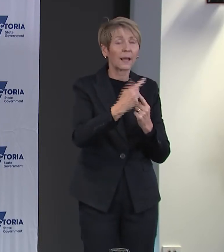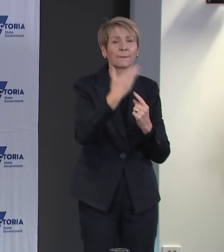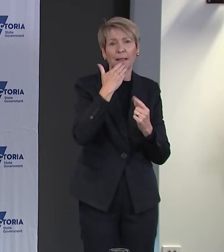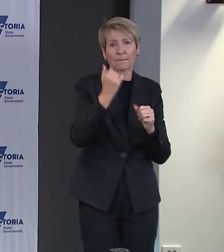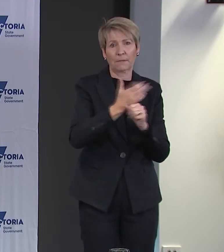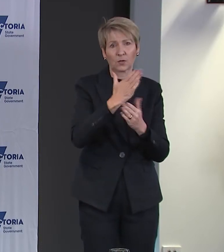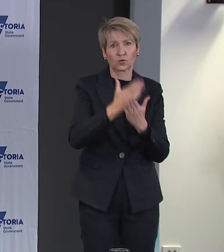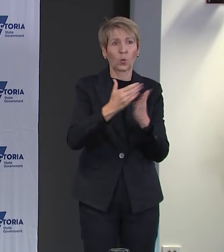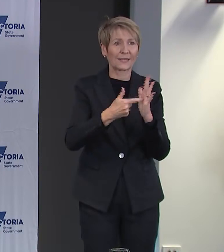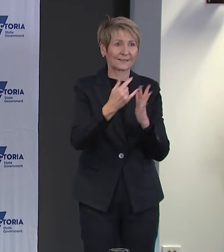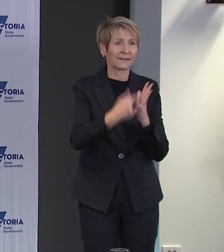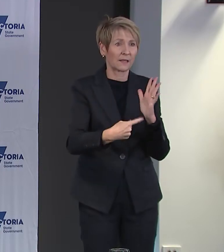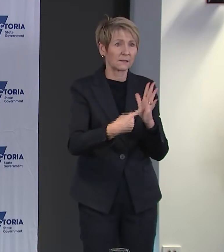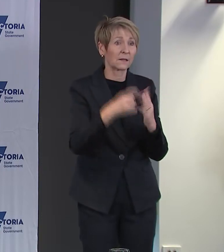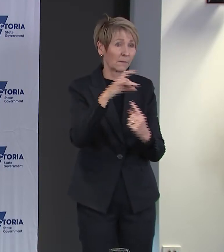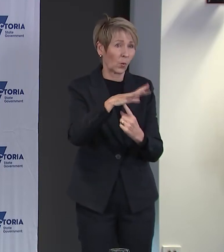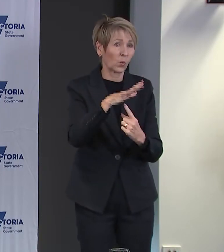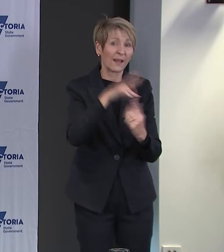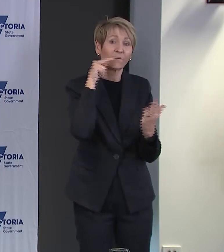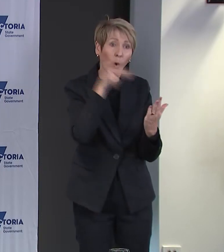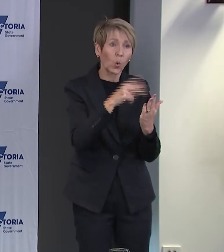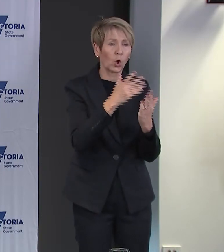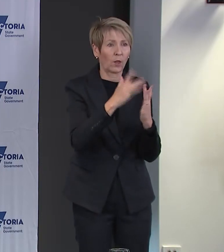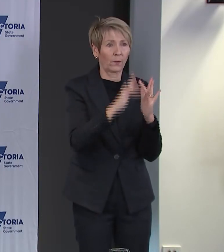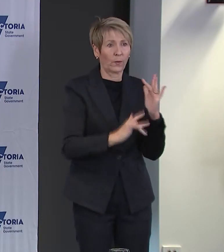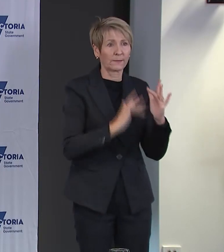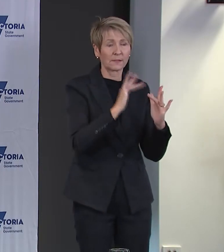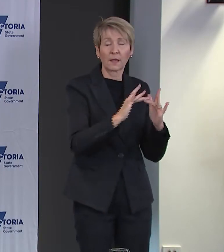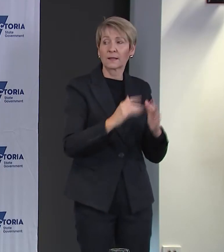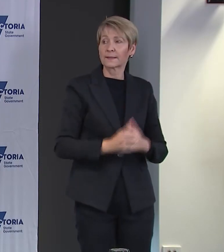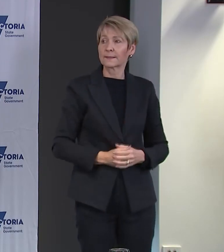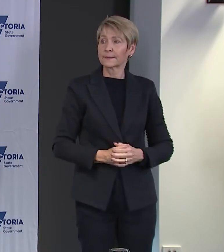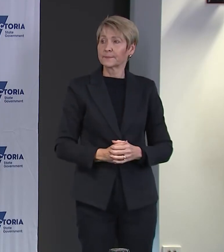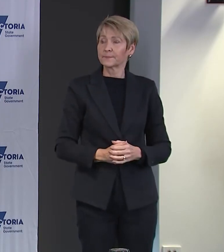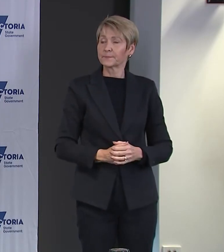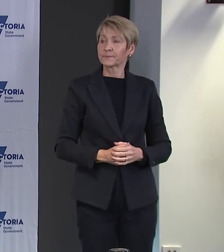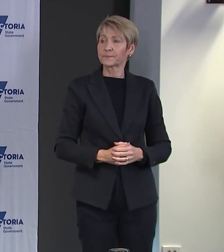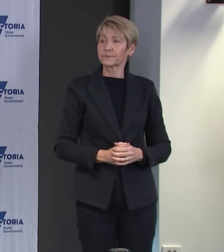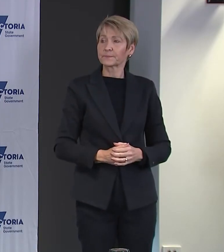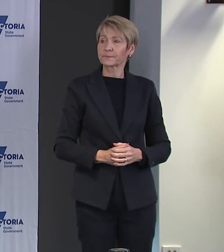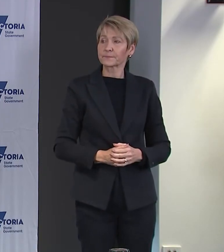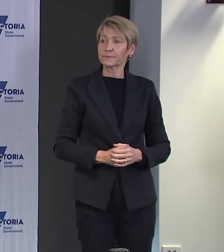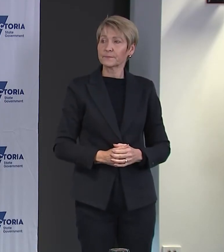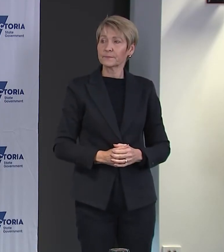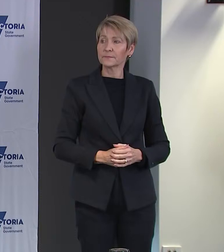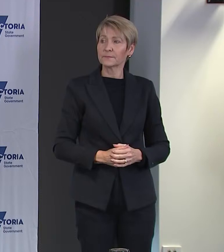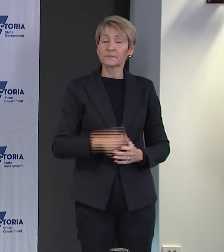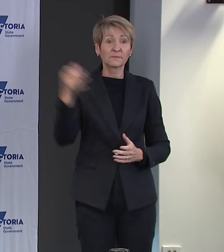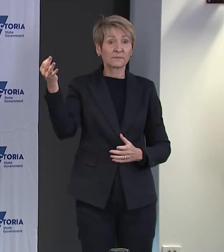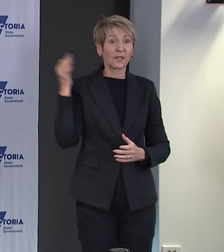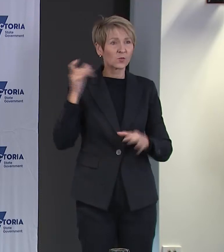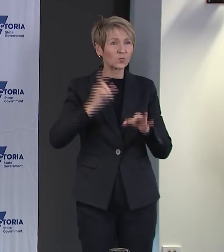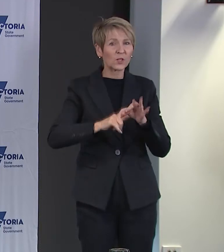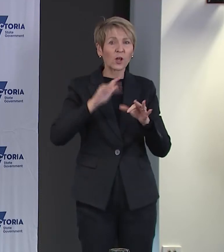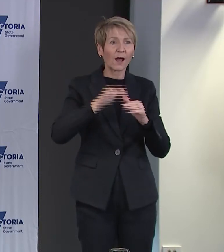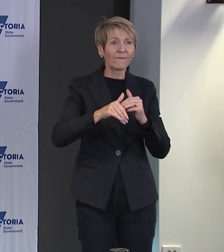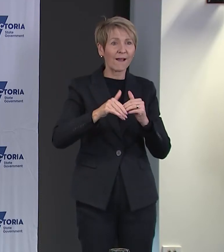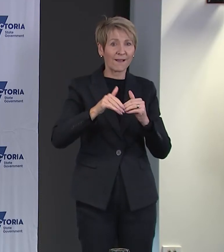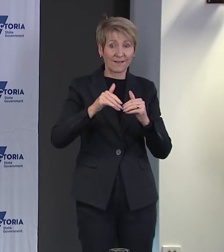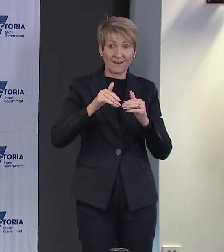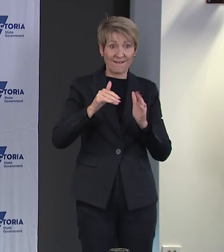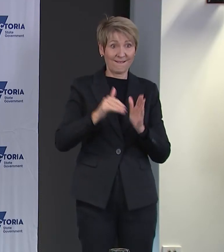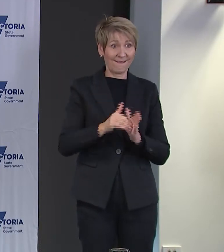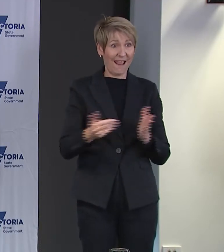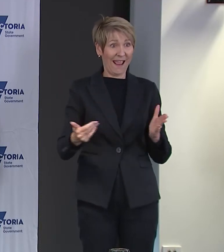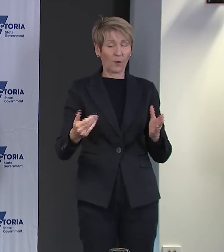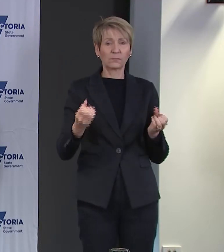get tested. Does it give you comfort, Professor, this might be one for the other professor, but does it give you comfort that there hasn't been any hospitalisations with the Delta